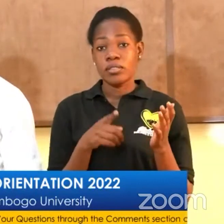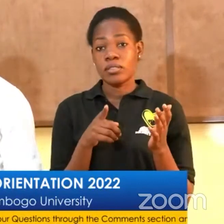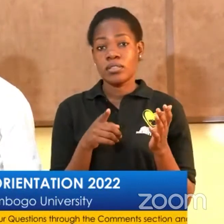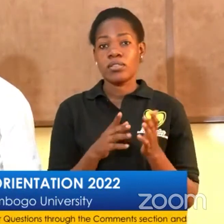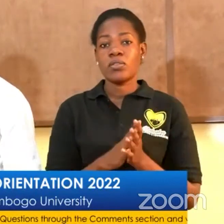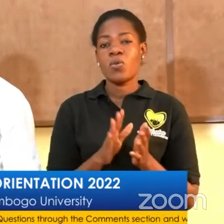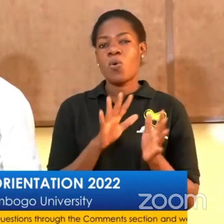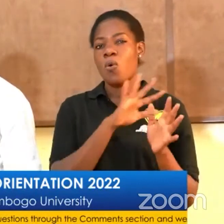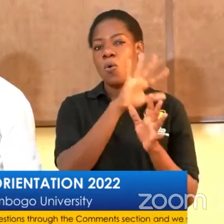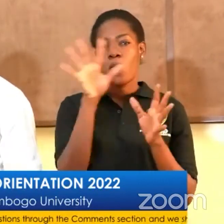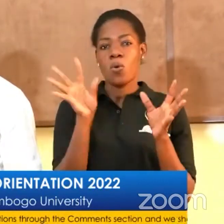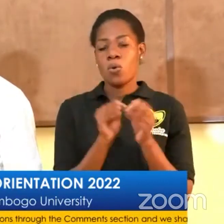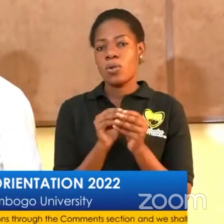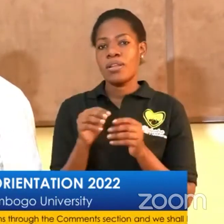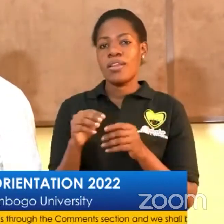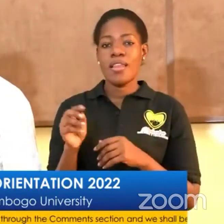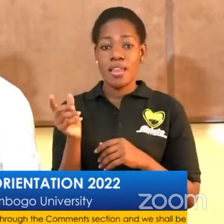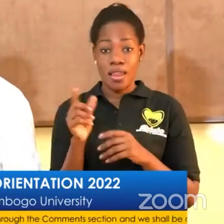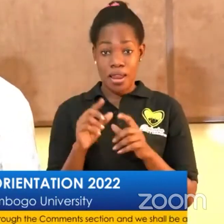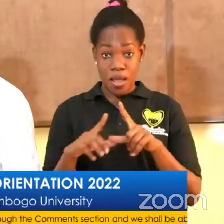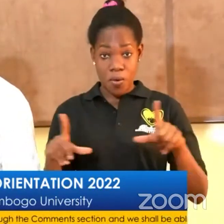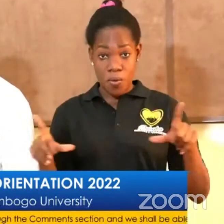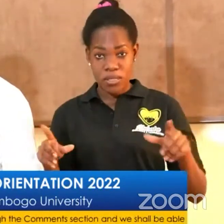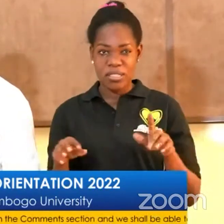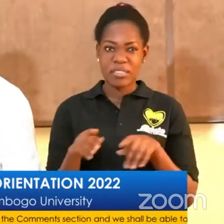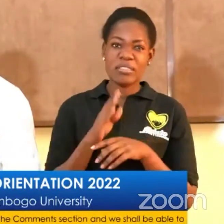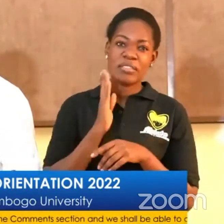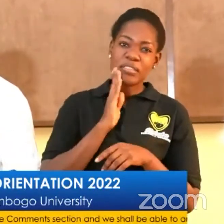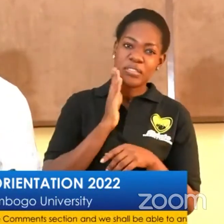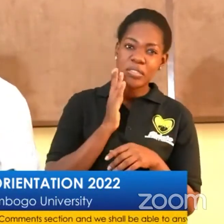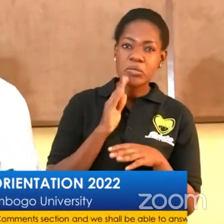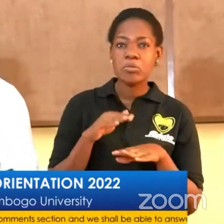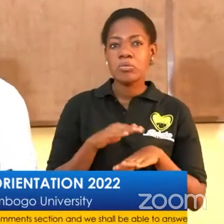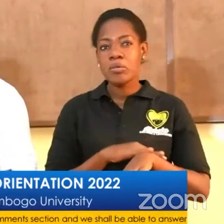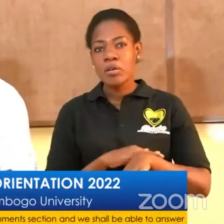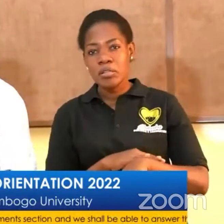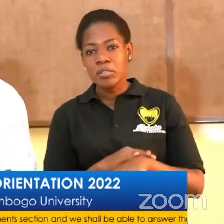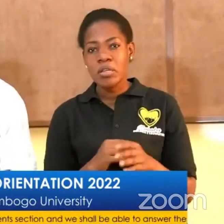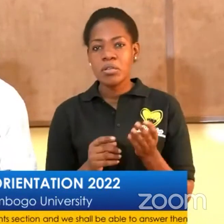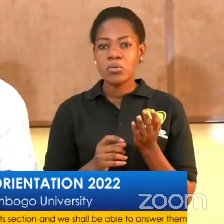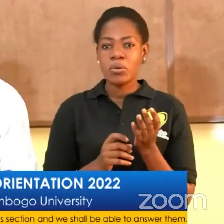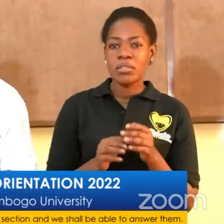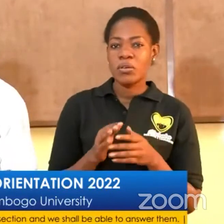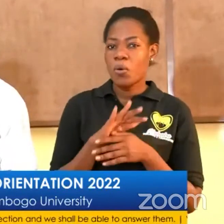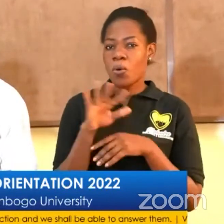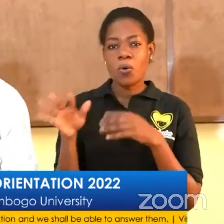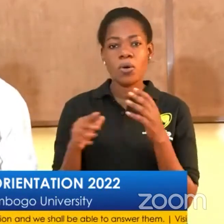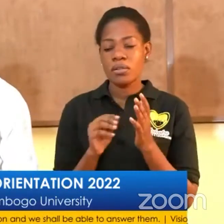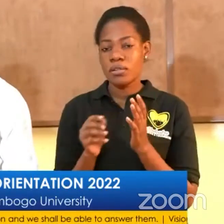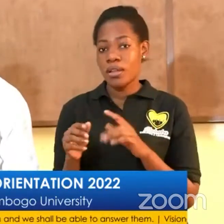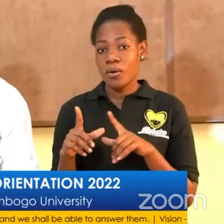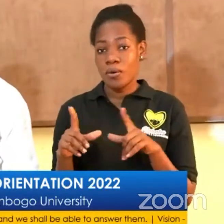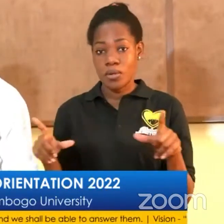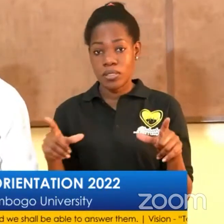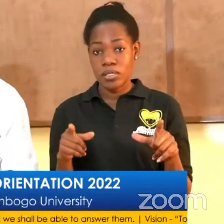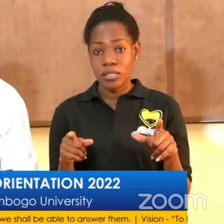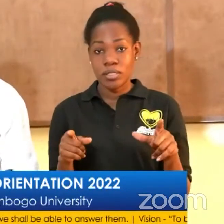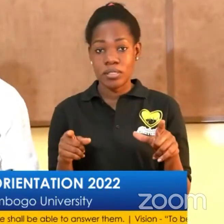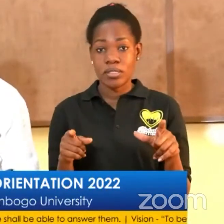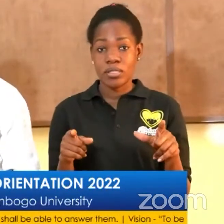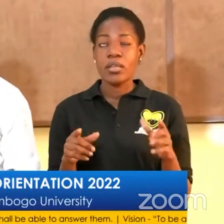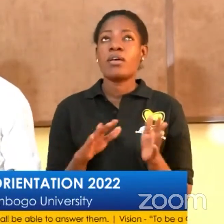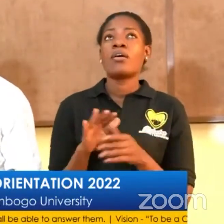all languages, including English, Luganda, Swahili, name it. The